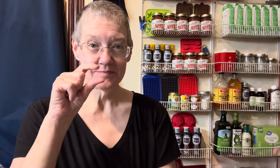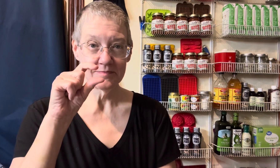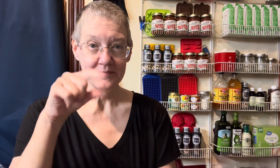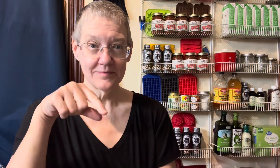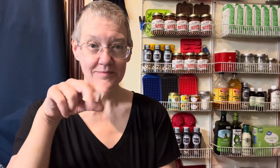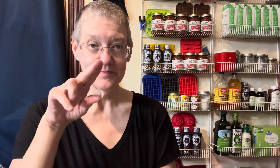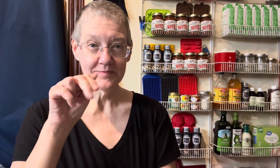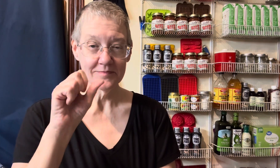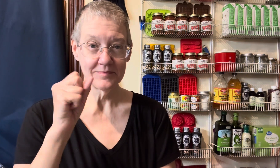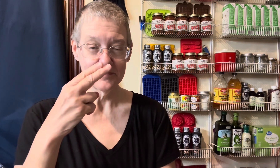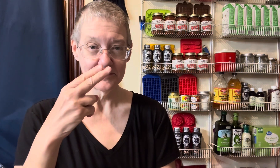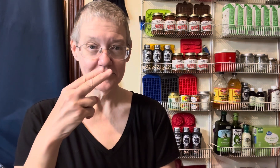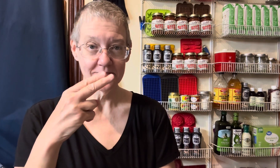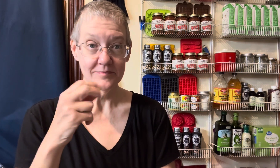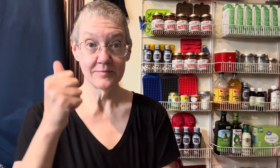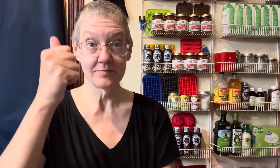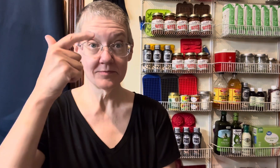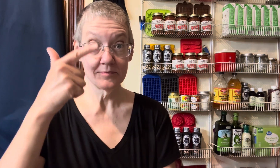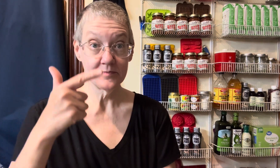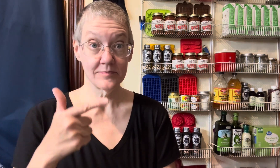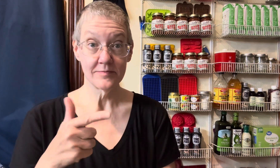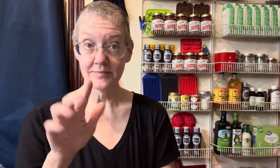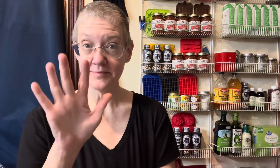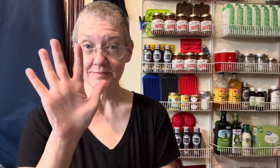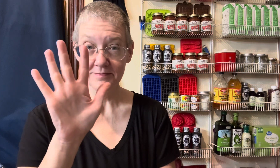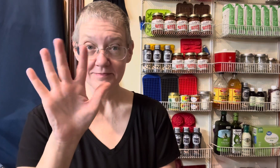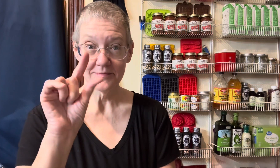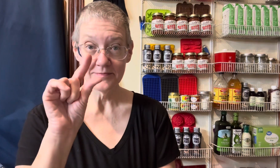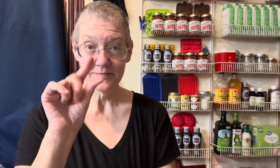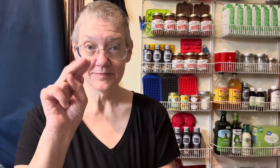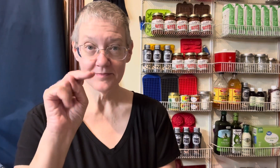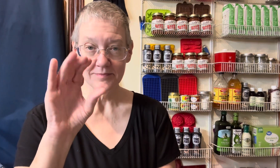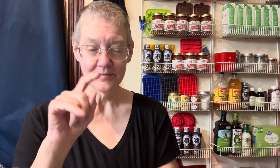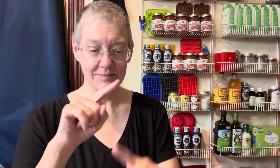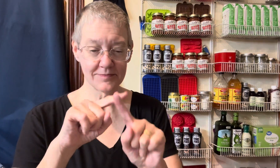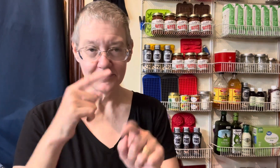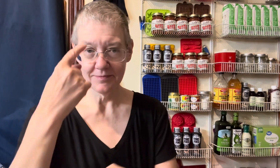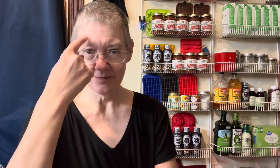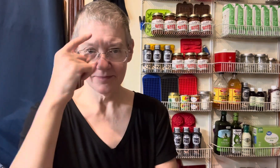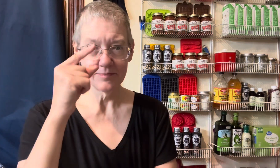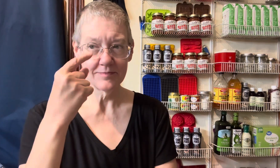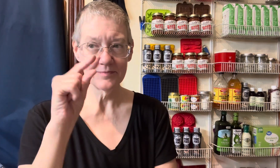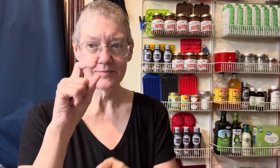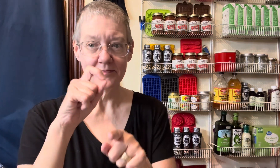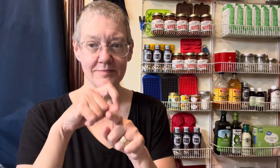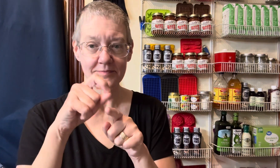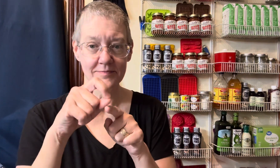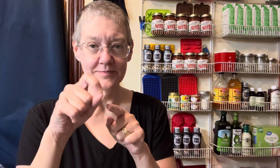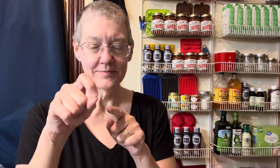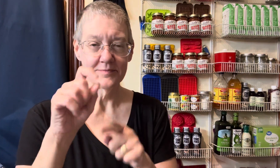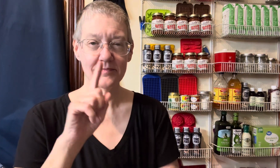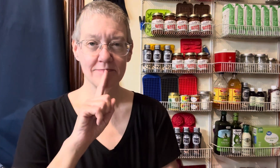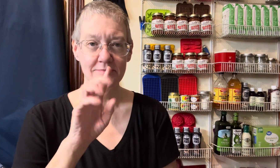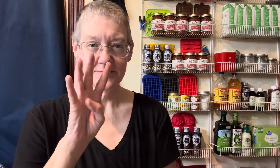2 servings of squash soup. And all of these are 5 grams of net carbs, except for the green beans. I think